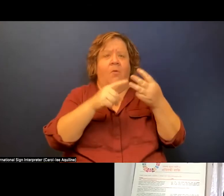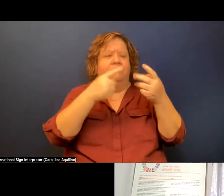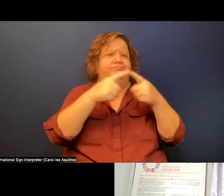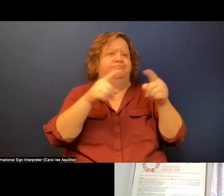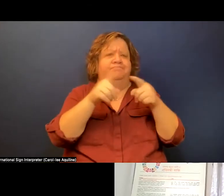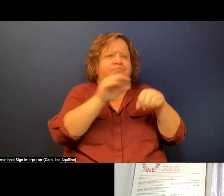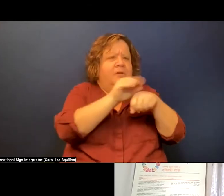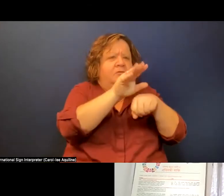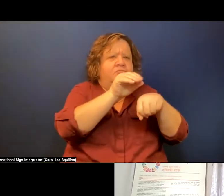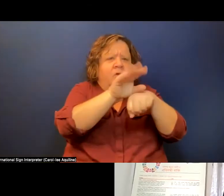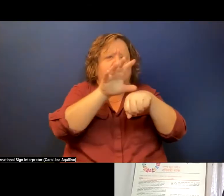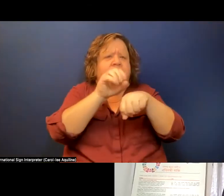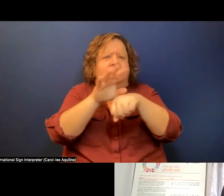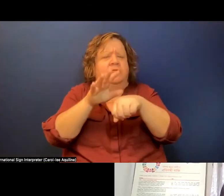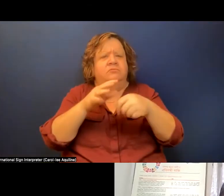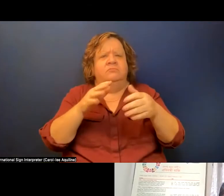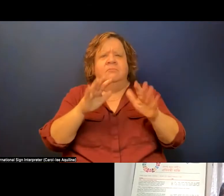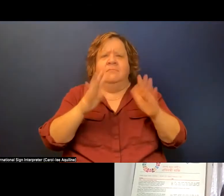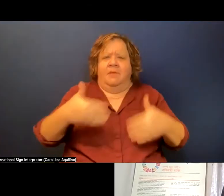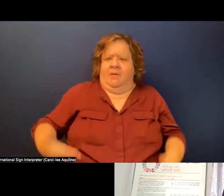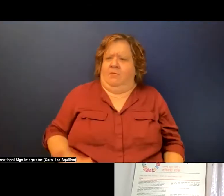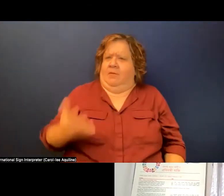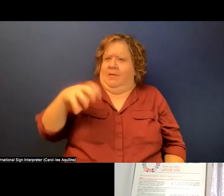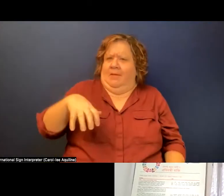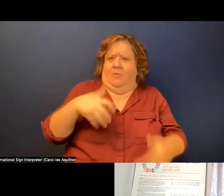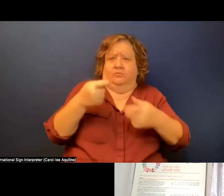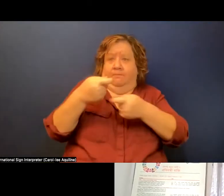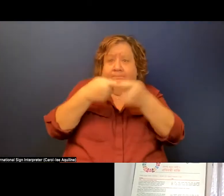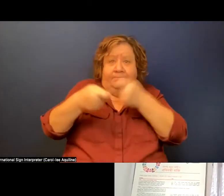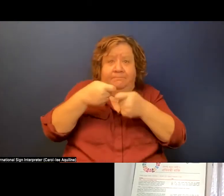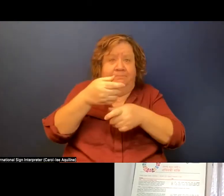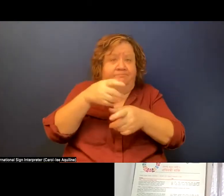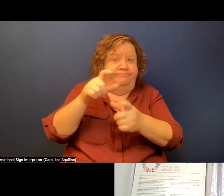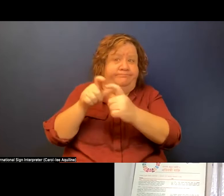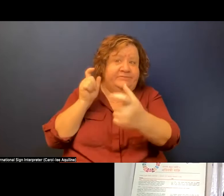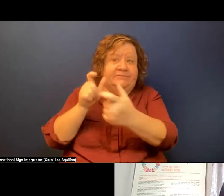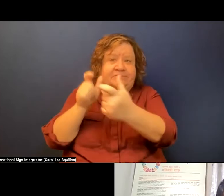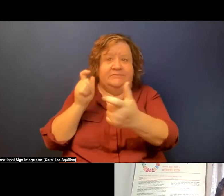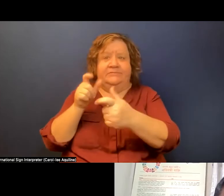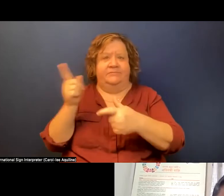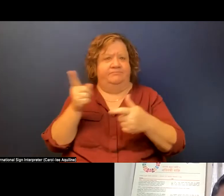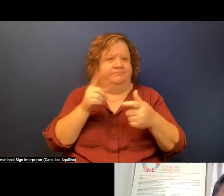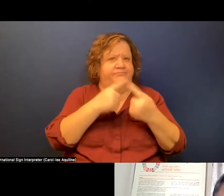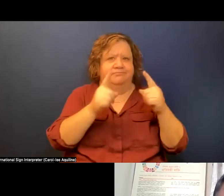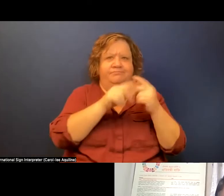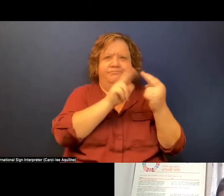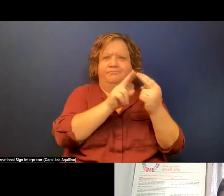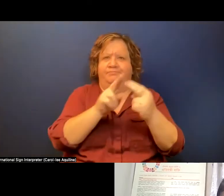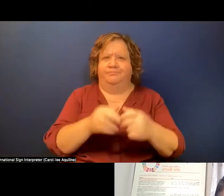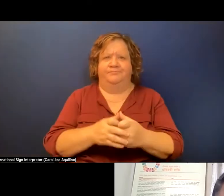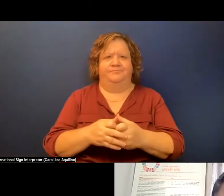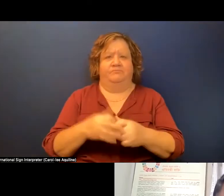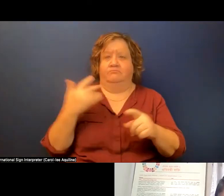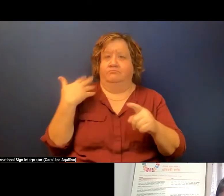Bangladesh Business and Disability Network, and other development agencies. He has over 18 years of experience in disability, especially around the areas of